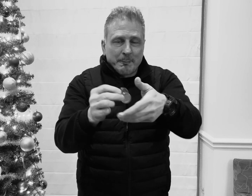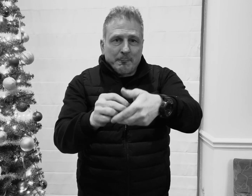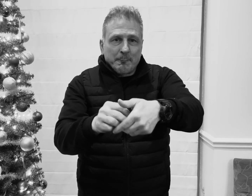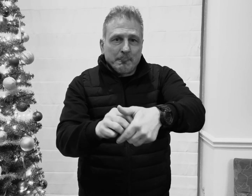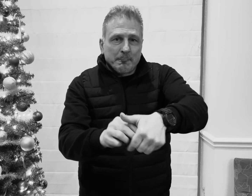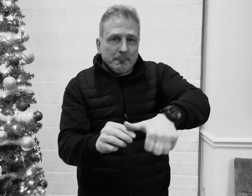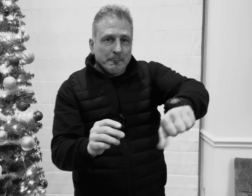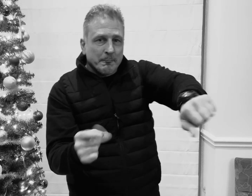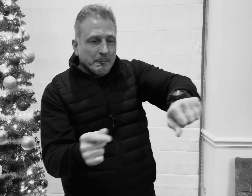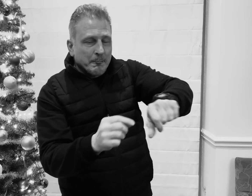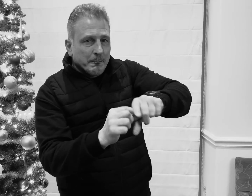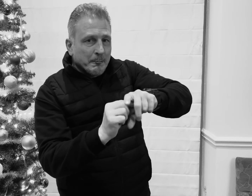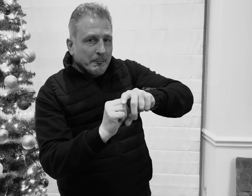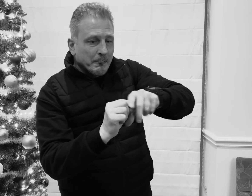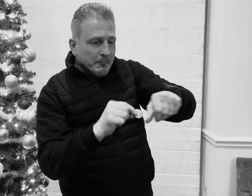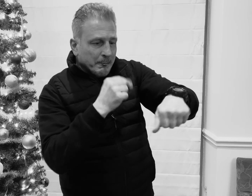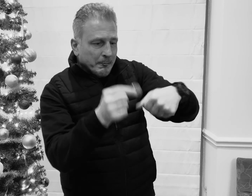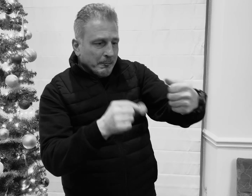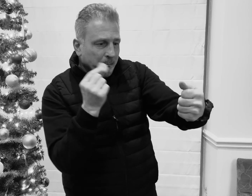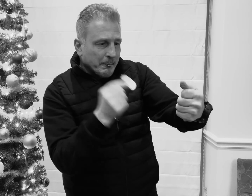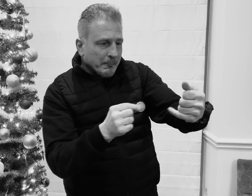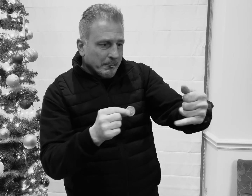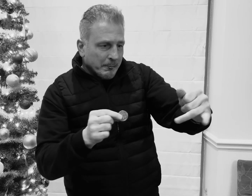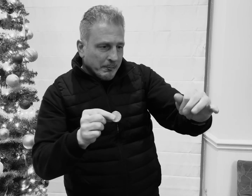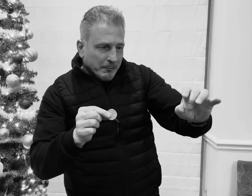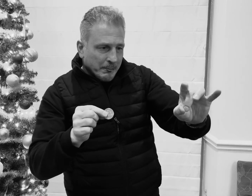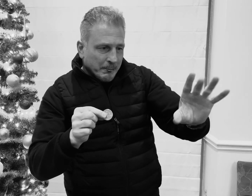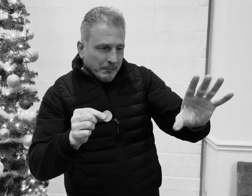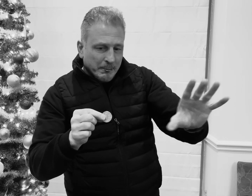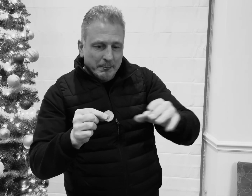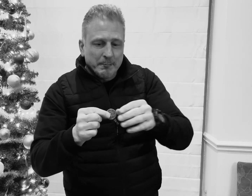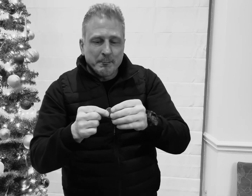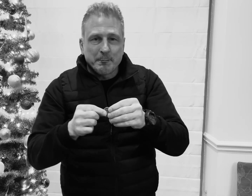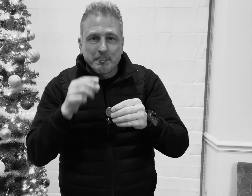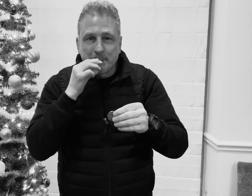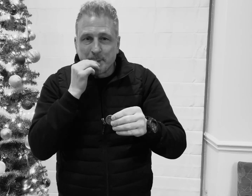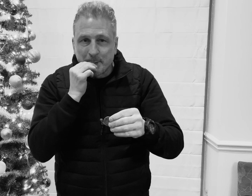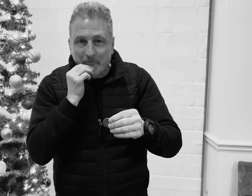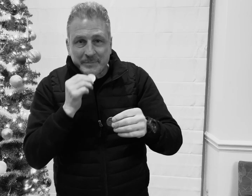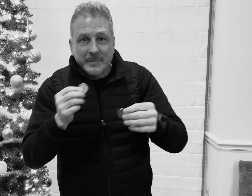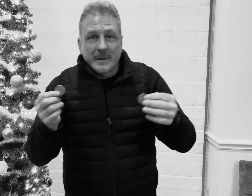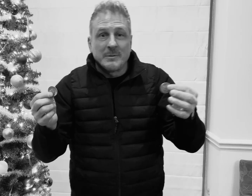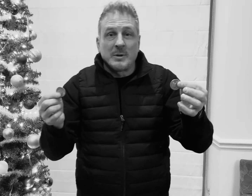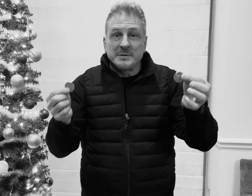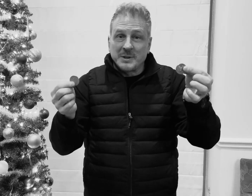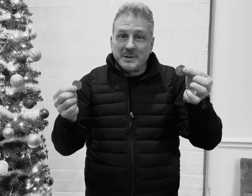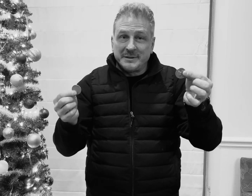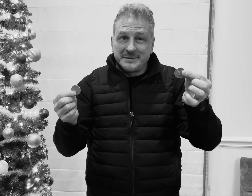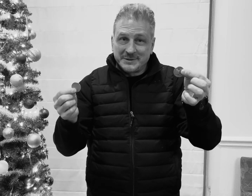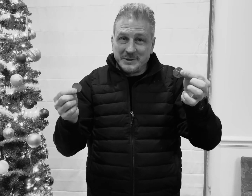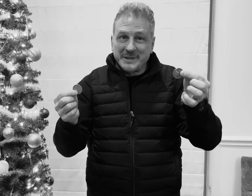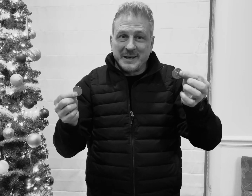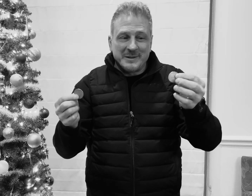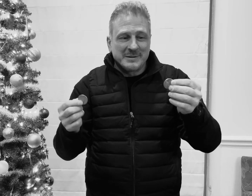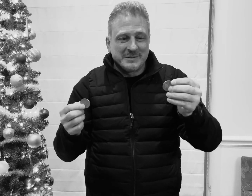hand. We want to chase the night, want to dance to the light.